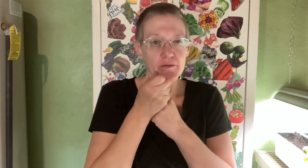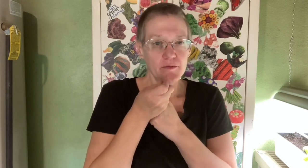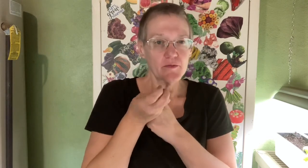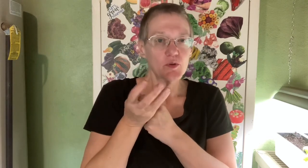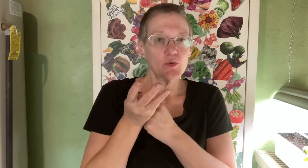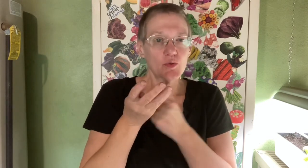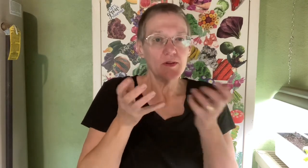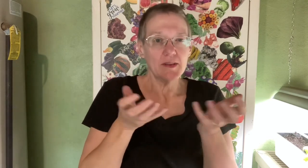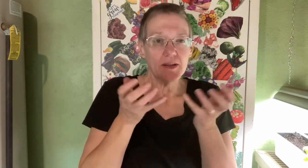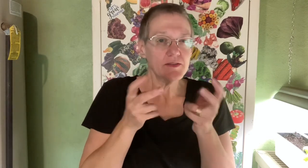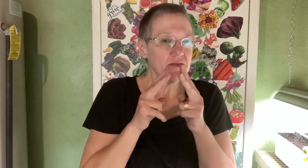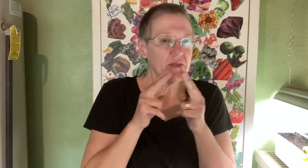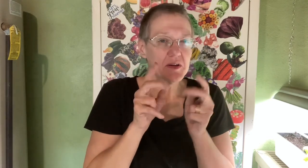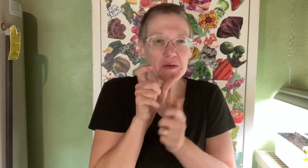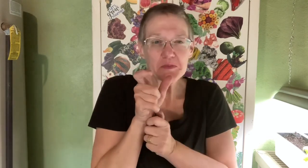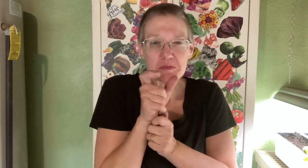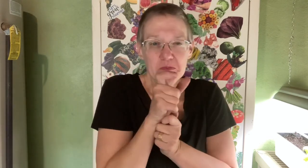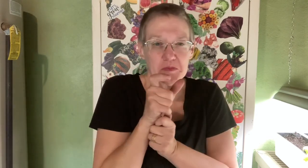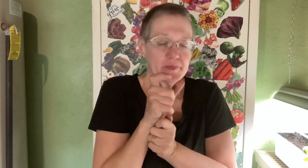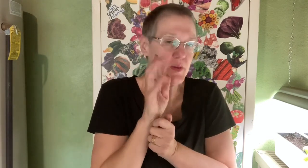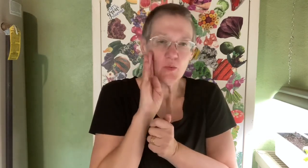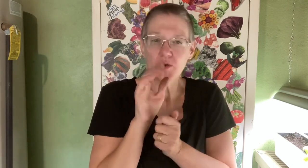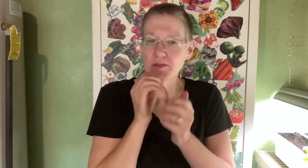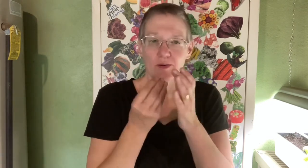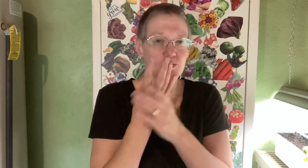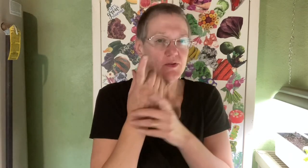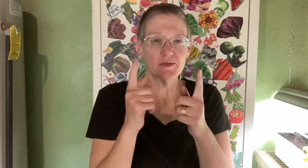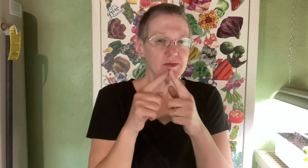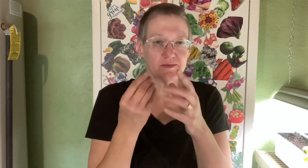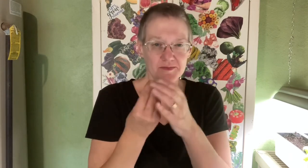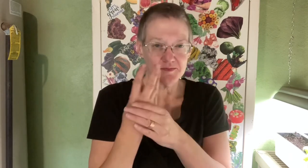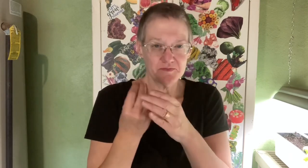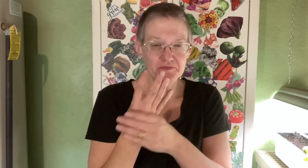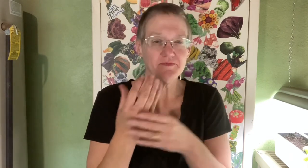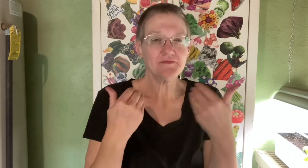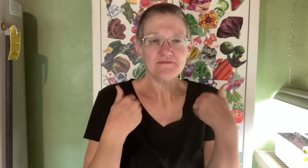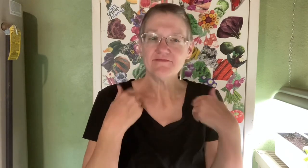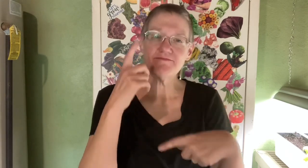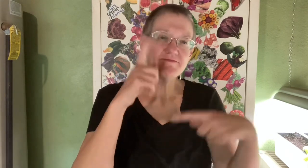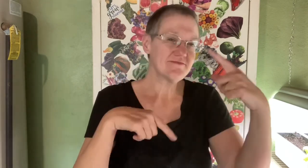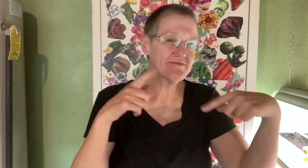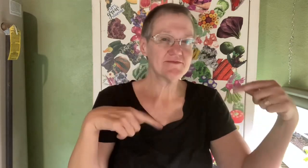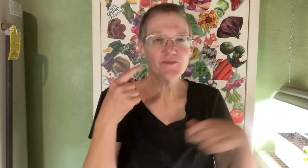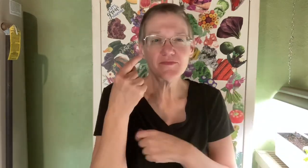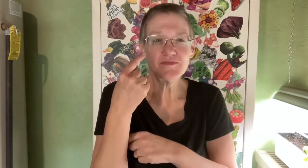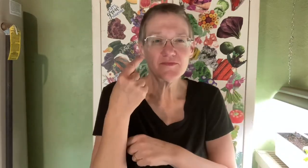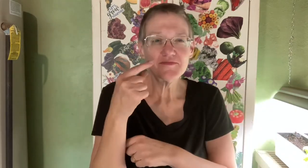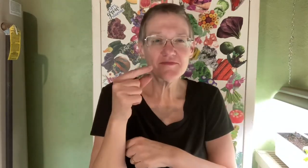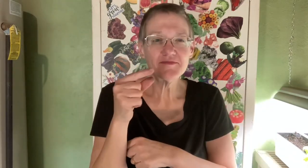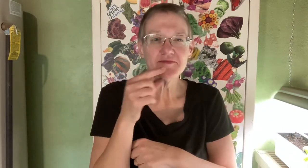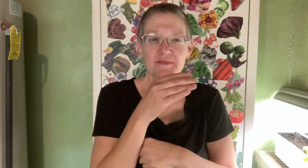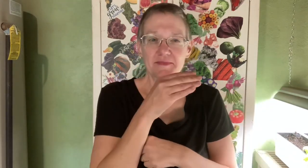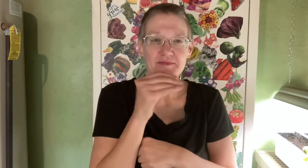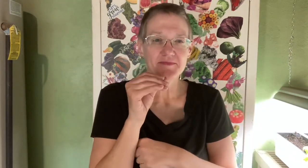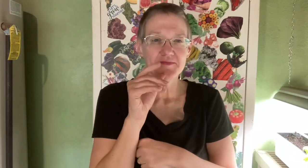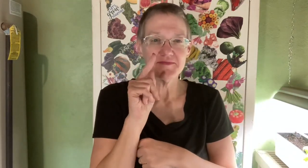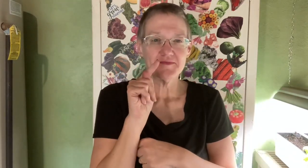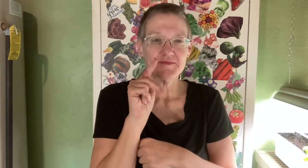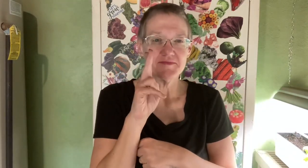We do have a few lettuces, but they're really tiny. They're not going to grow anymore till the spring. We also have a variety